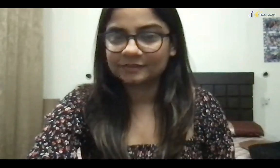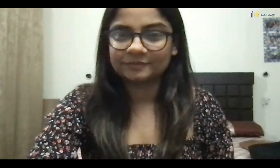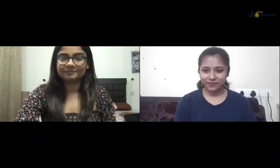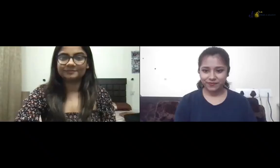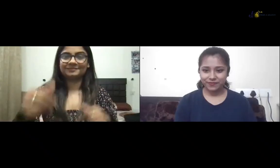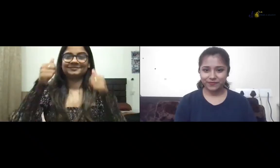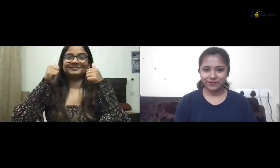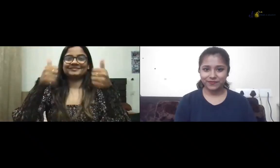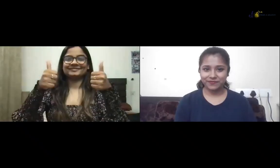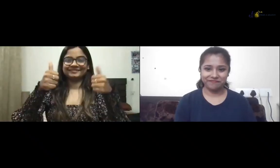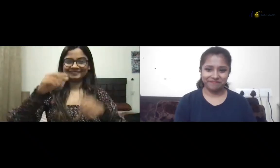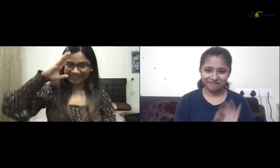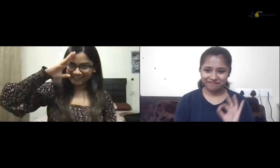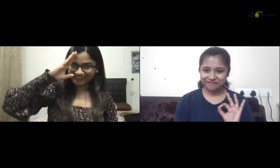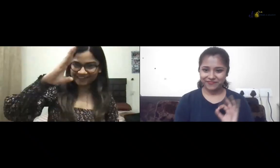Nikita.